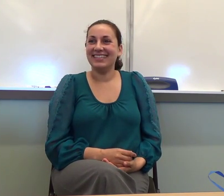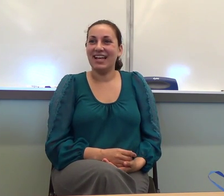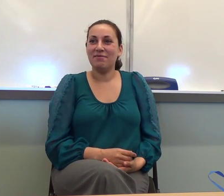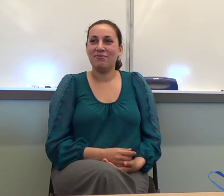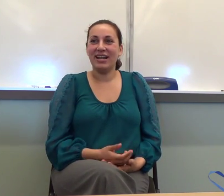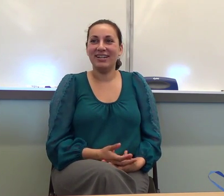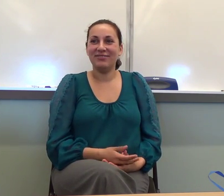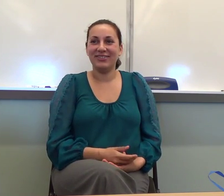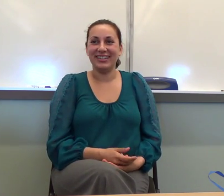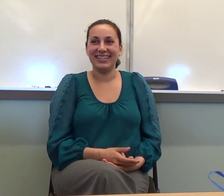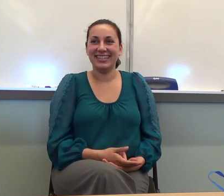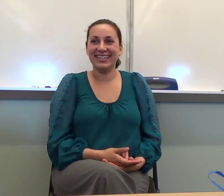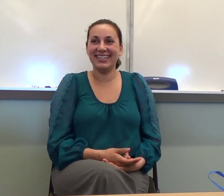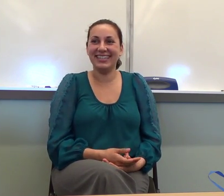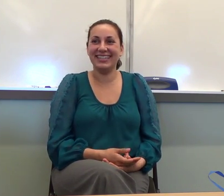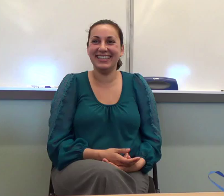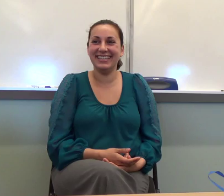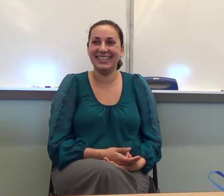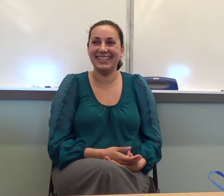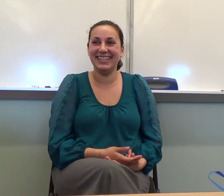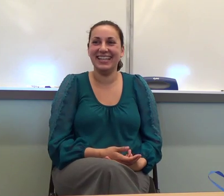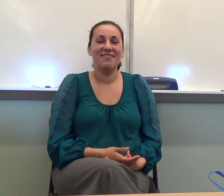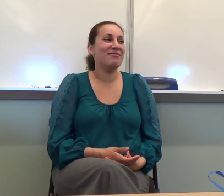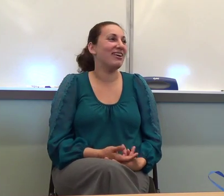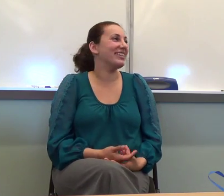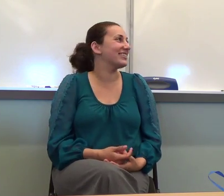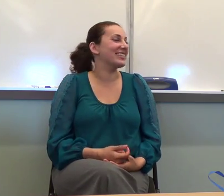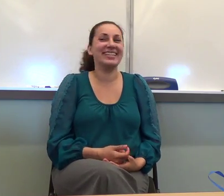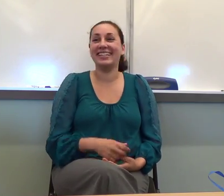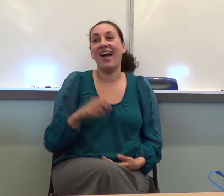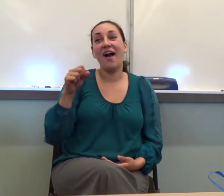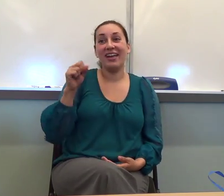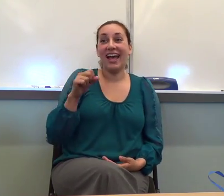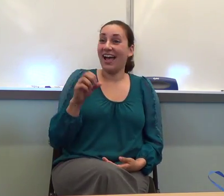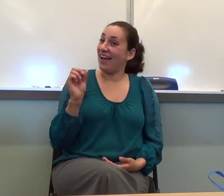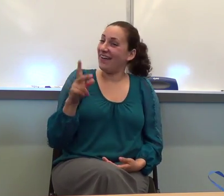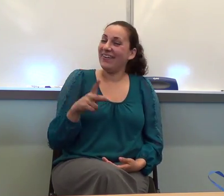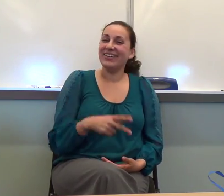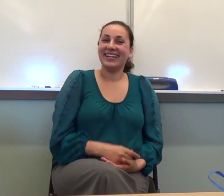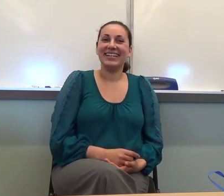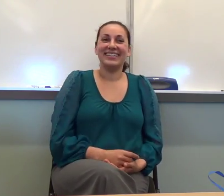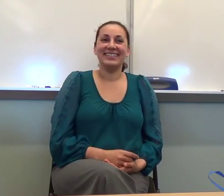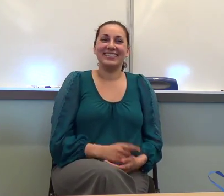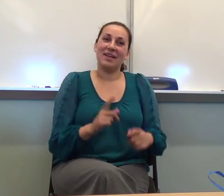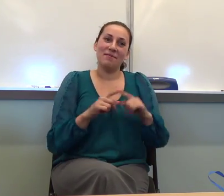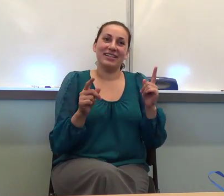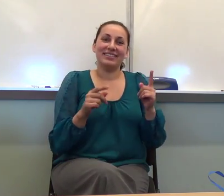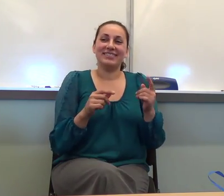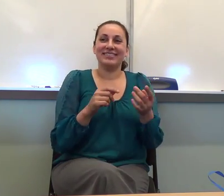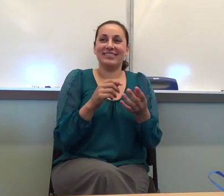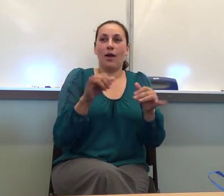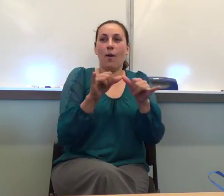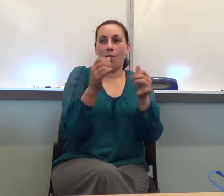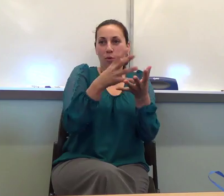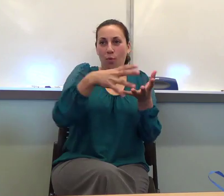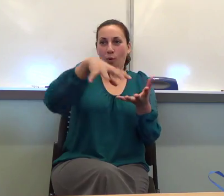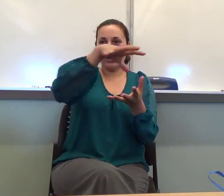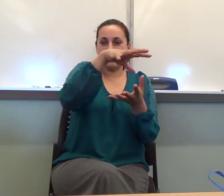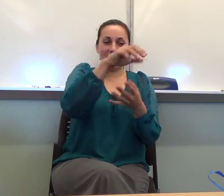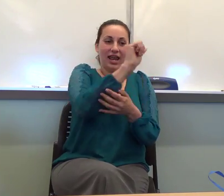I've been waiting for it. Oh yeah, okay. Wanting to learn it. In general, a proportion looks like this. A is to B as